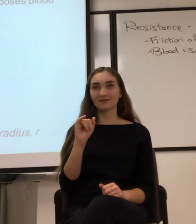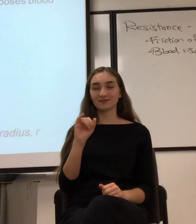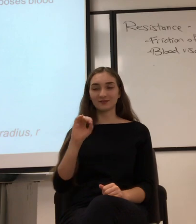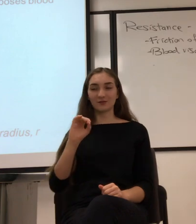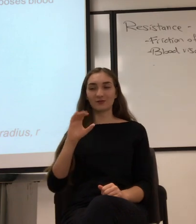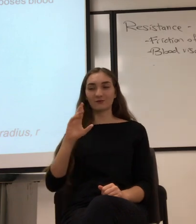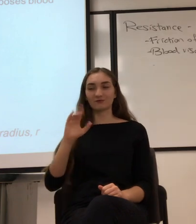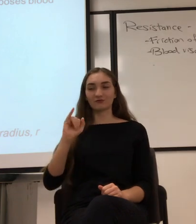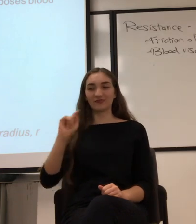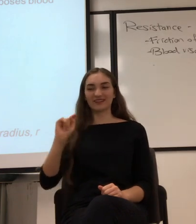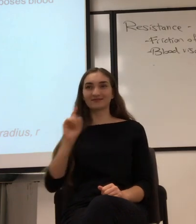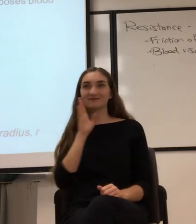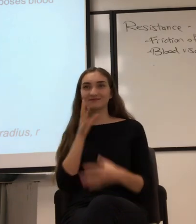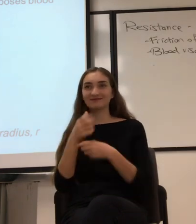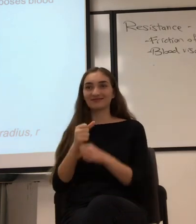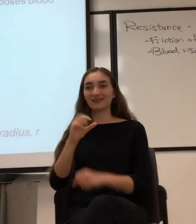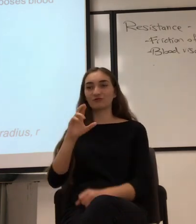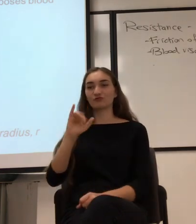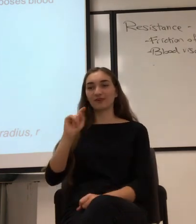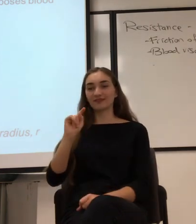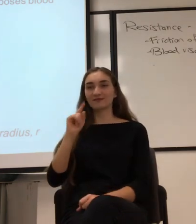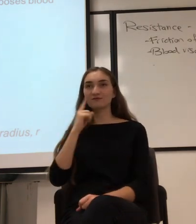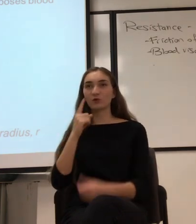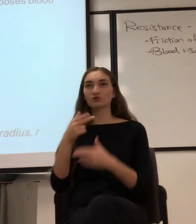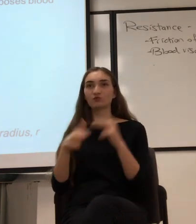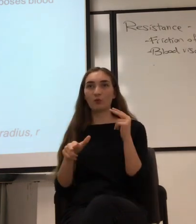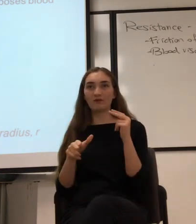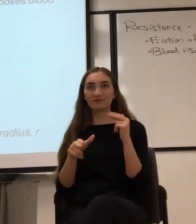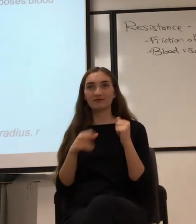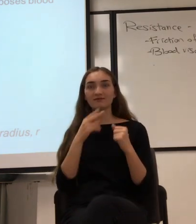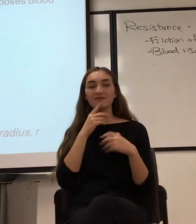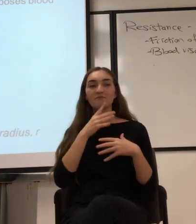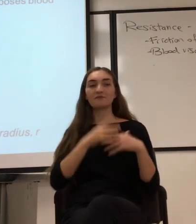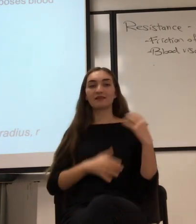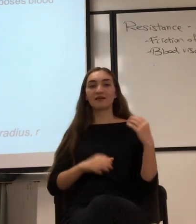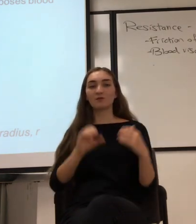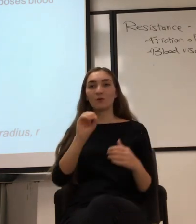We say crit for short. The blood's oxygen carrying capacity.